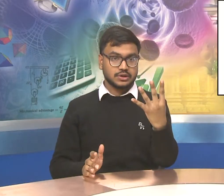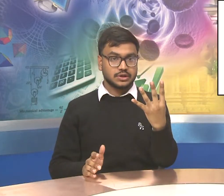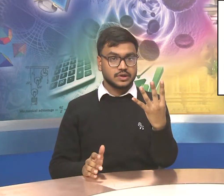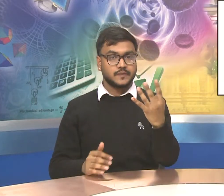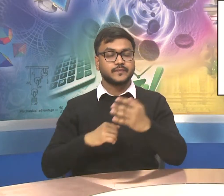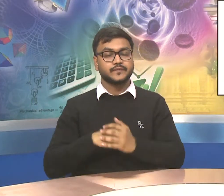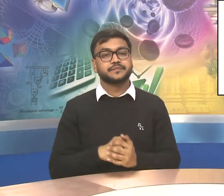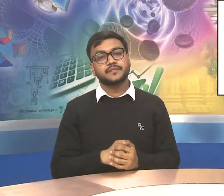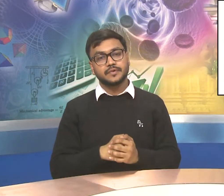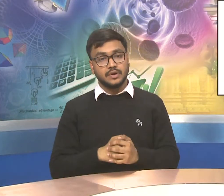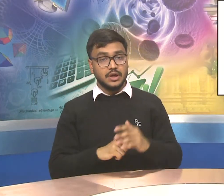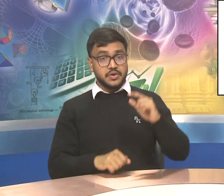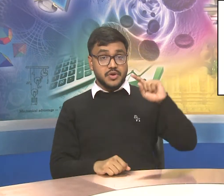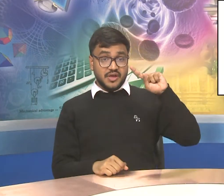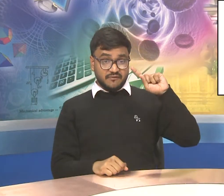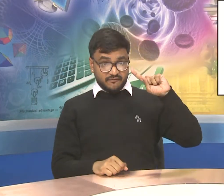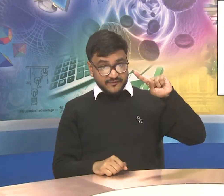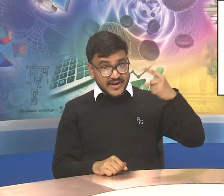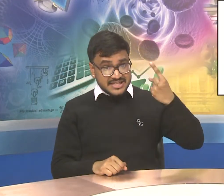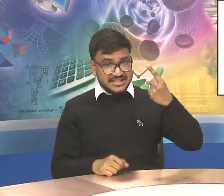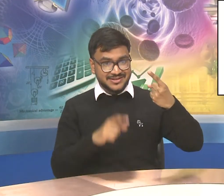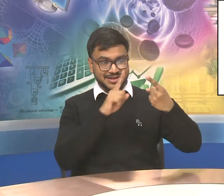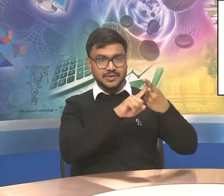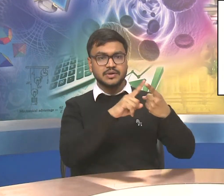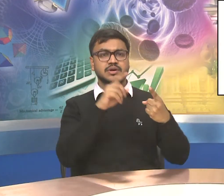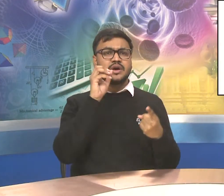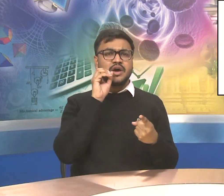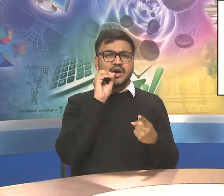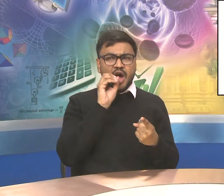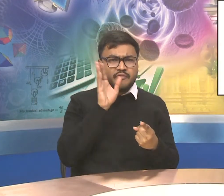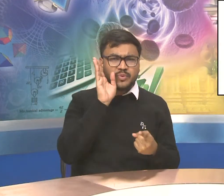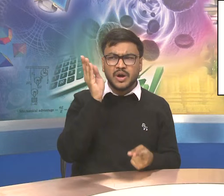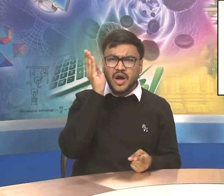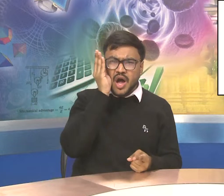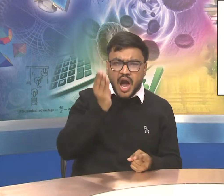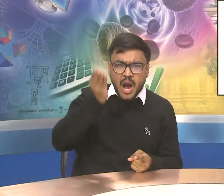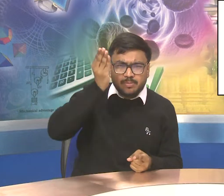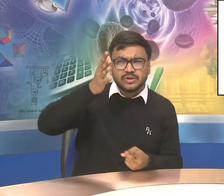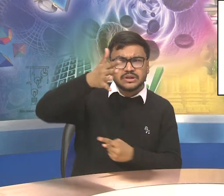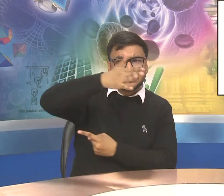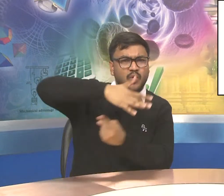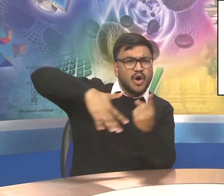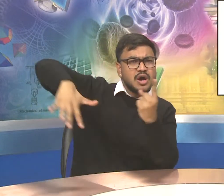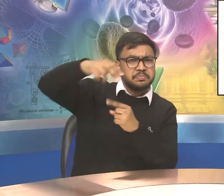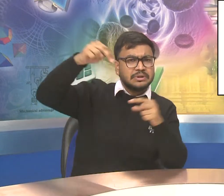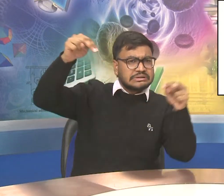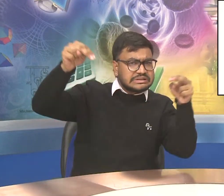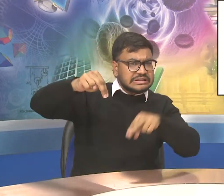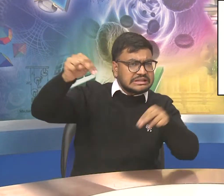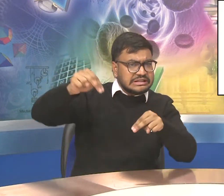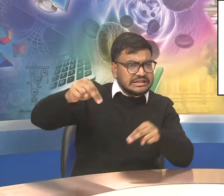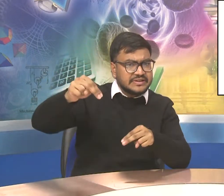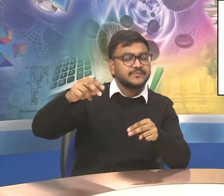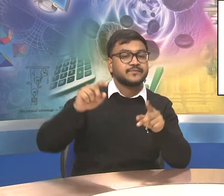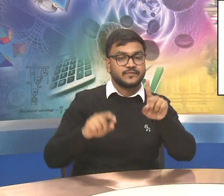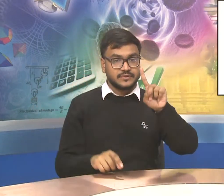There are 4 types of information needs of the users have been identified.